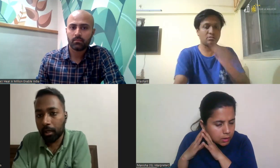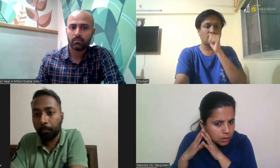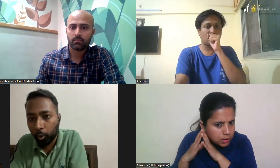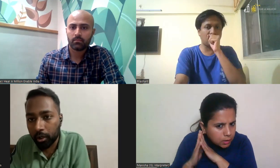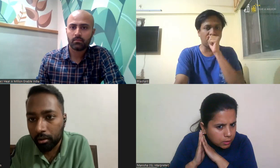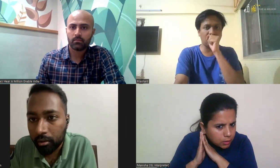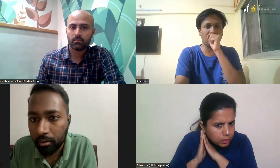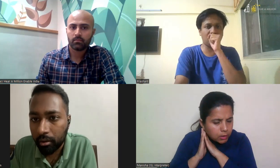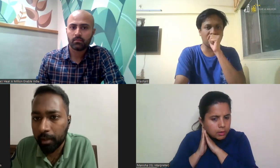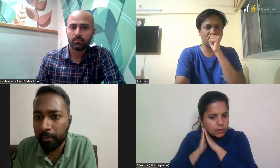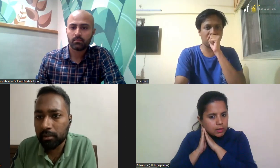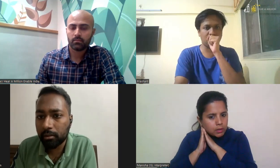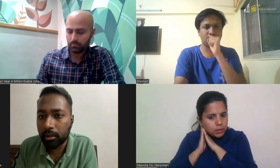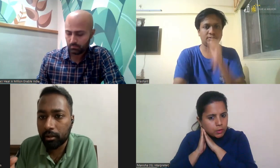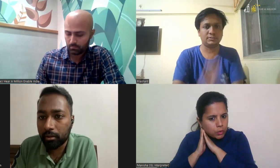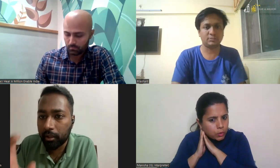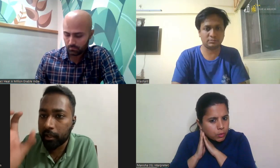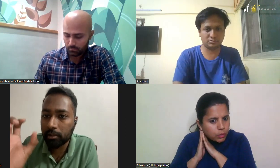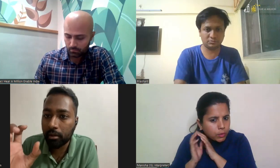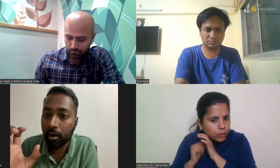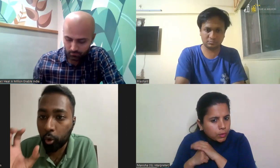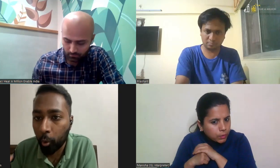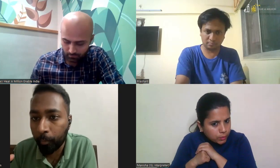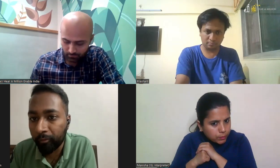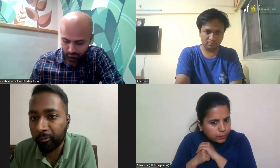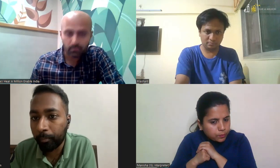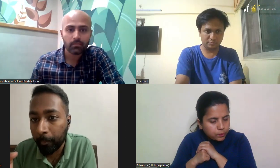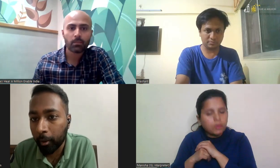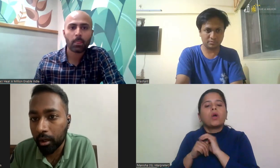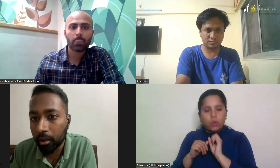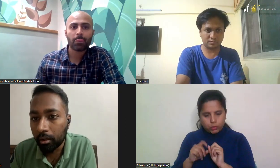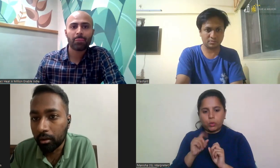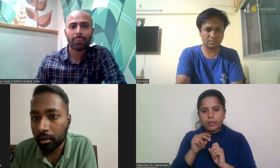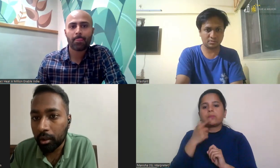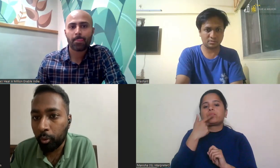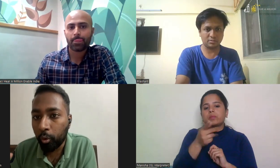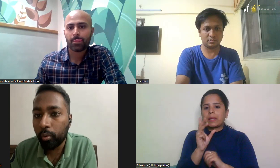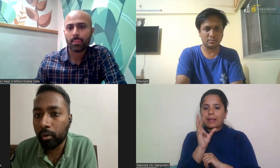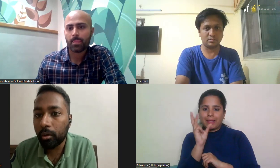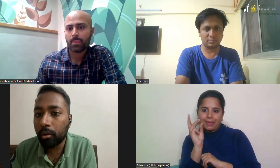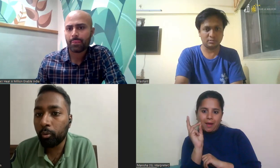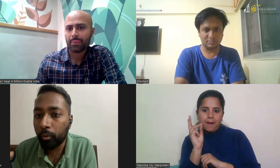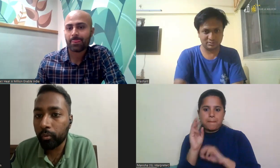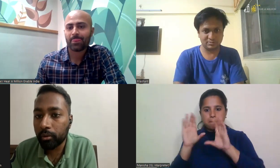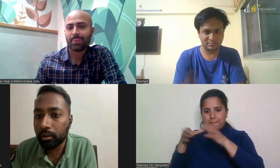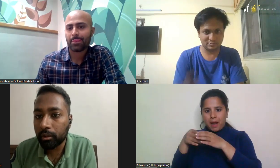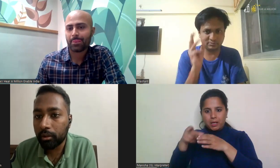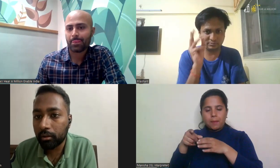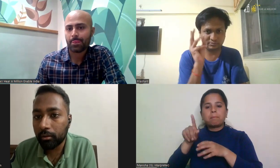Third party pool, I mean, so there is a group of people Okay. who,